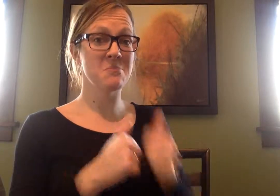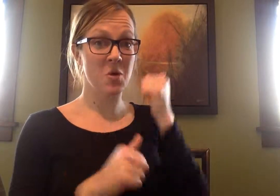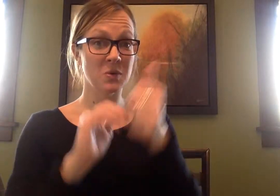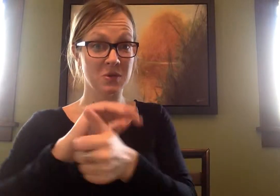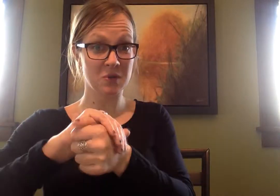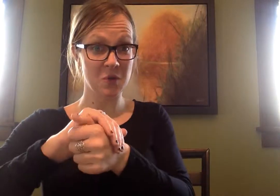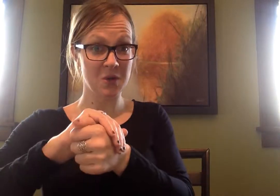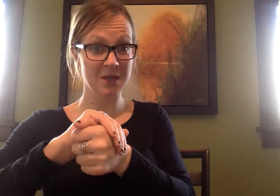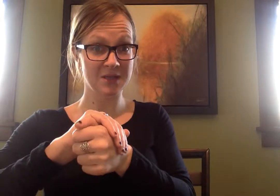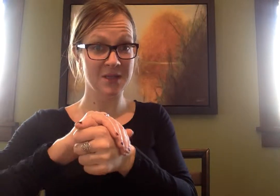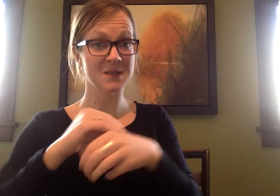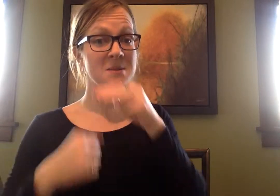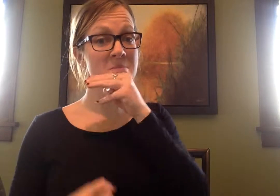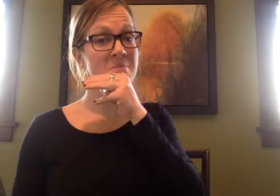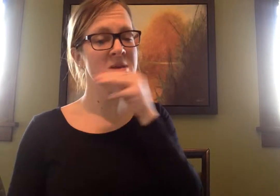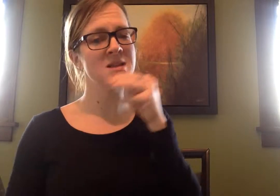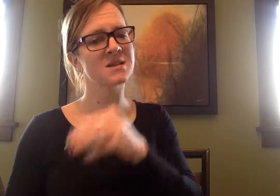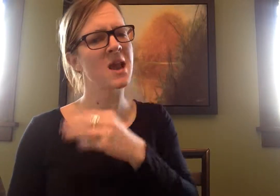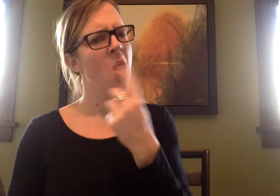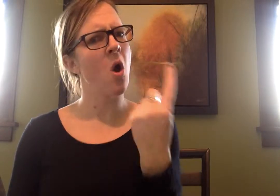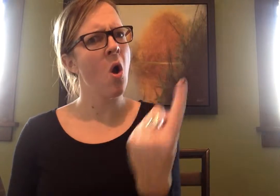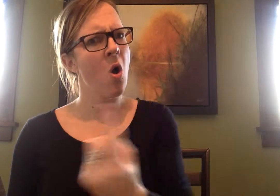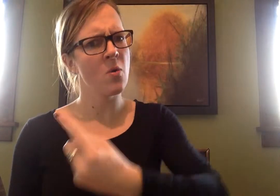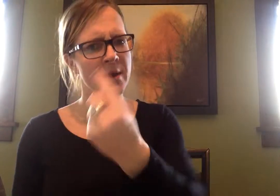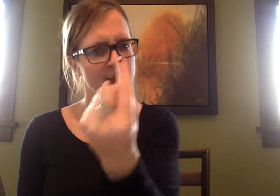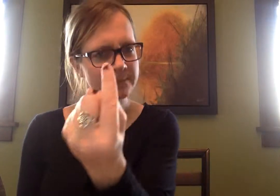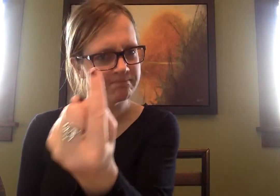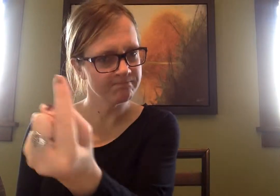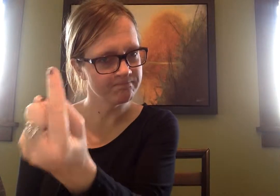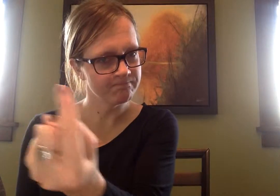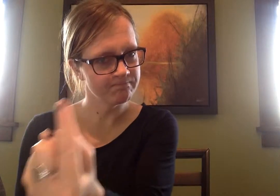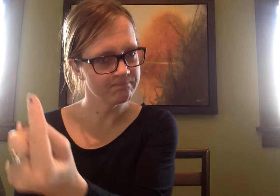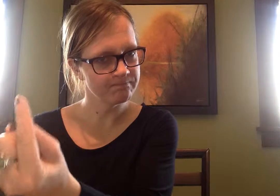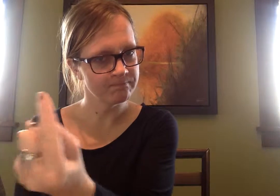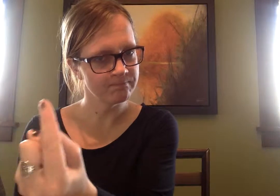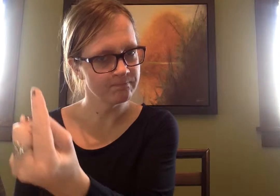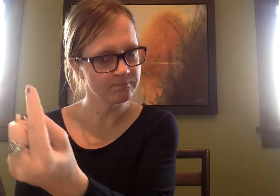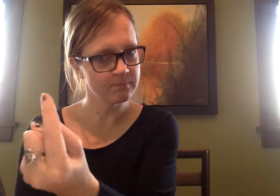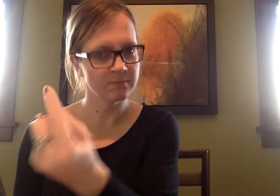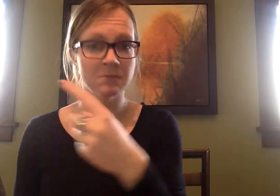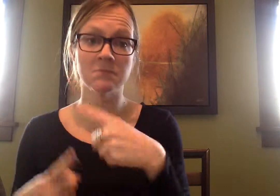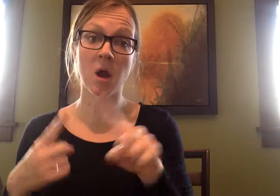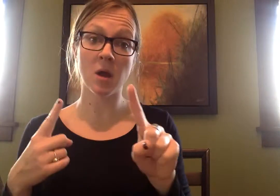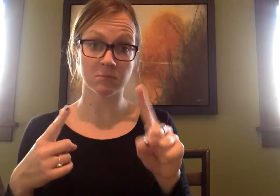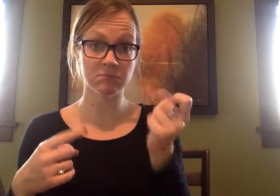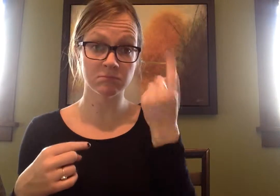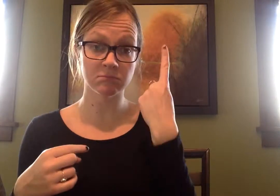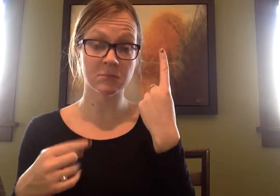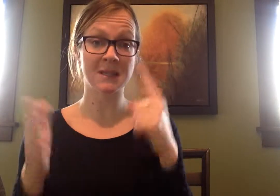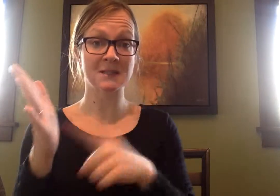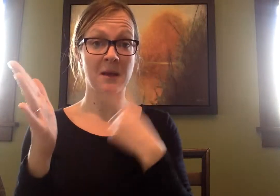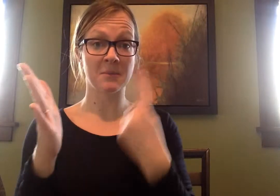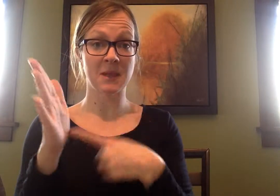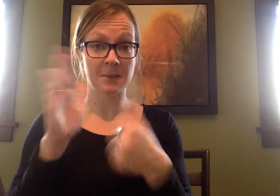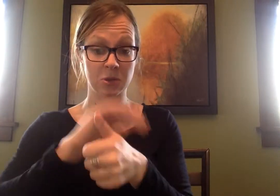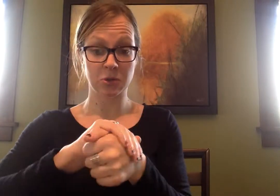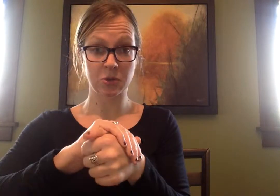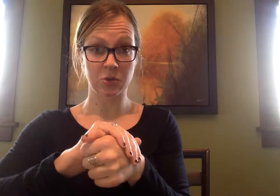tortoises, Mzee had always preferred to be alone. But sometimes these tortoises live in groups,